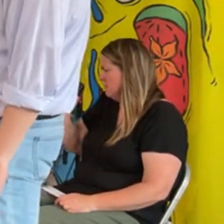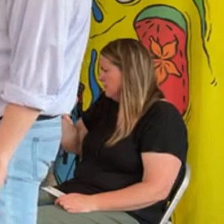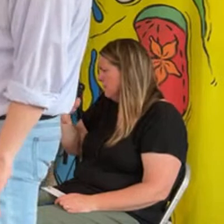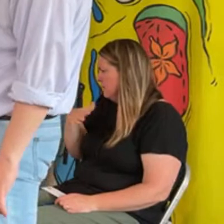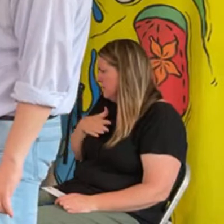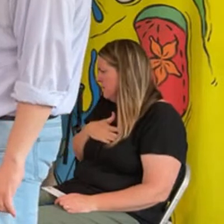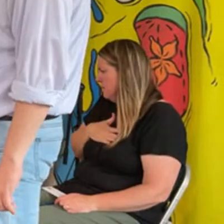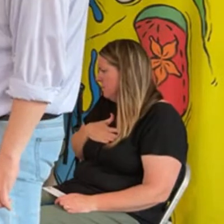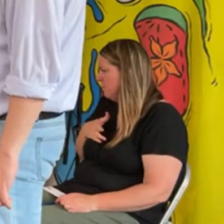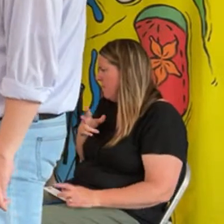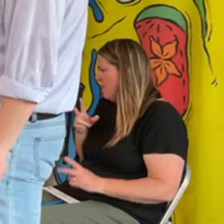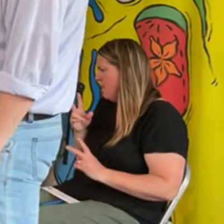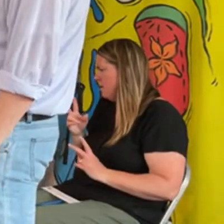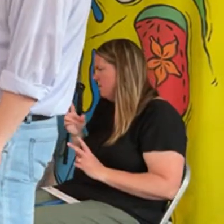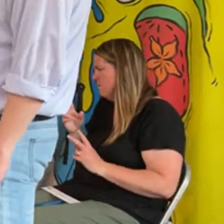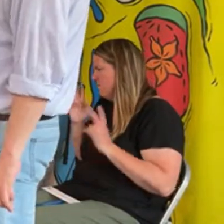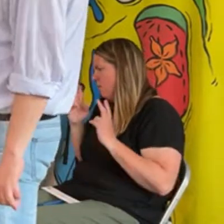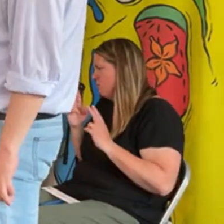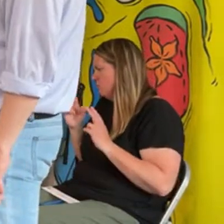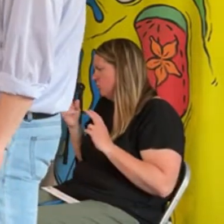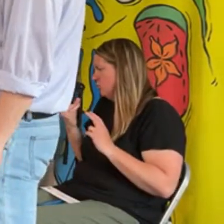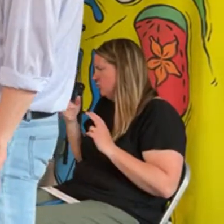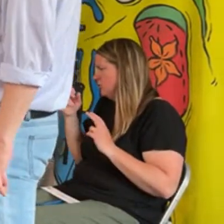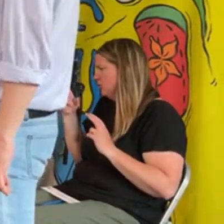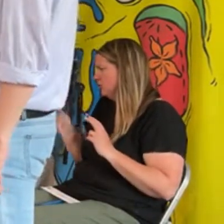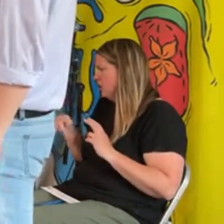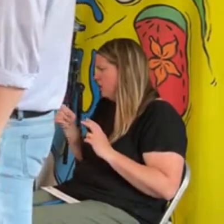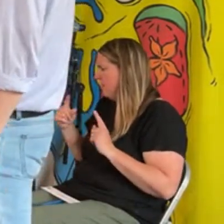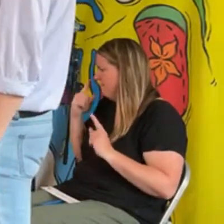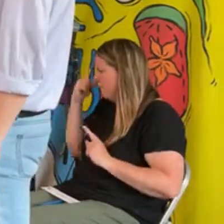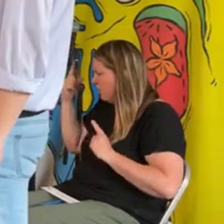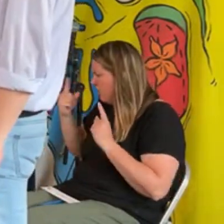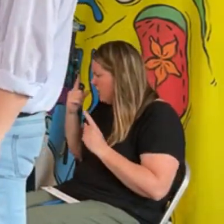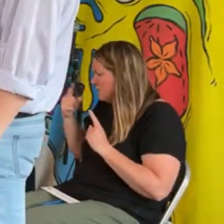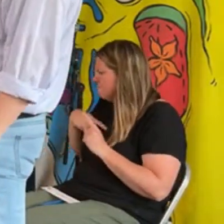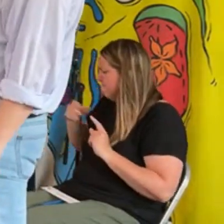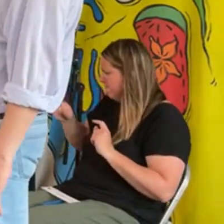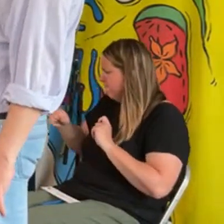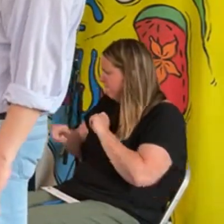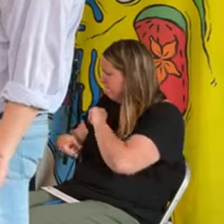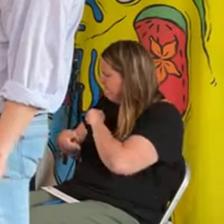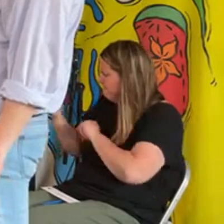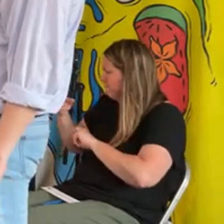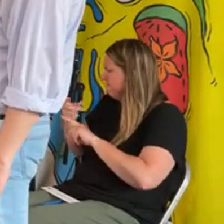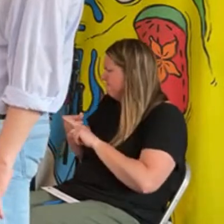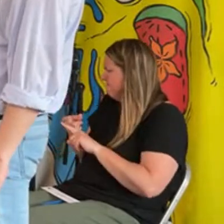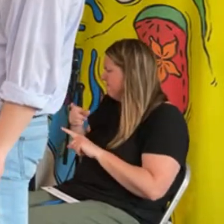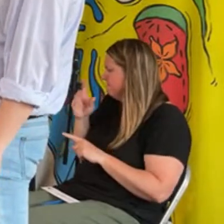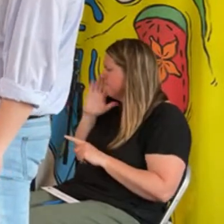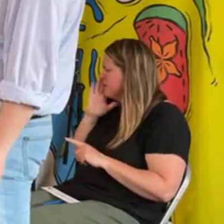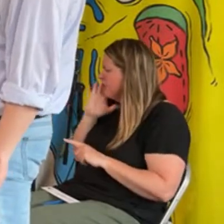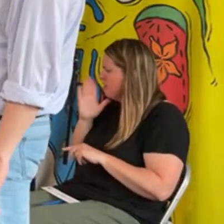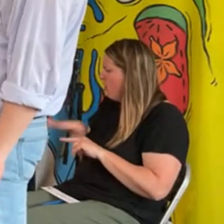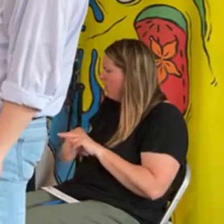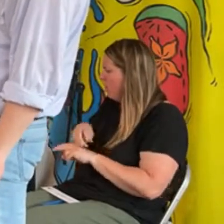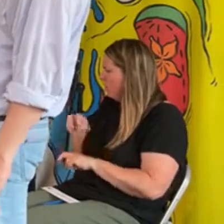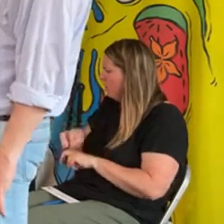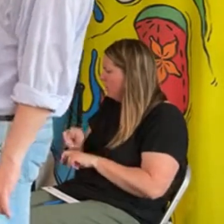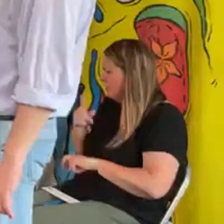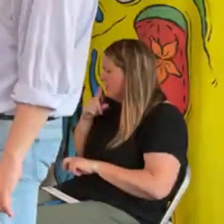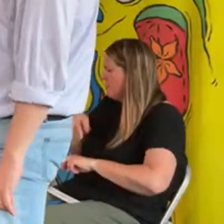thoughts. Yes, I see the off to bear on the chair of my hairy